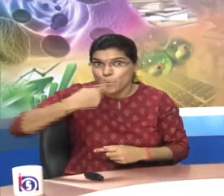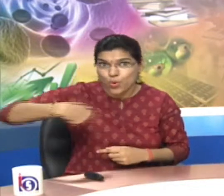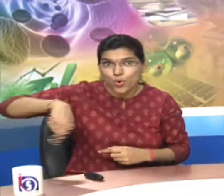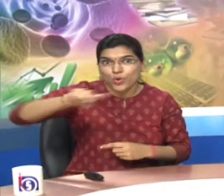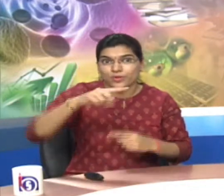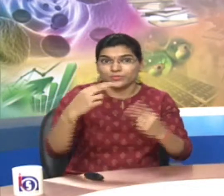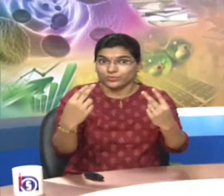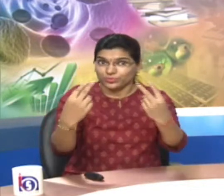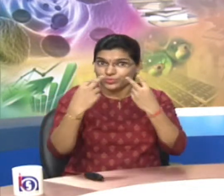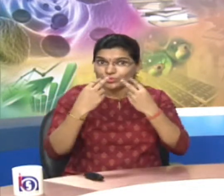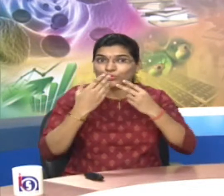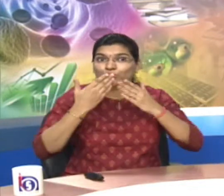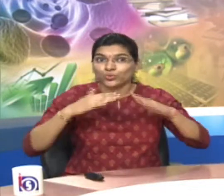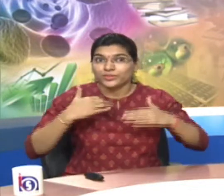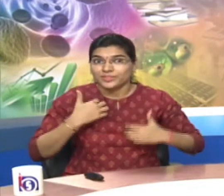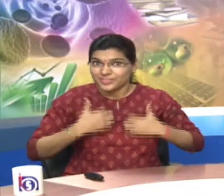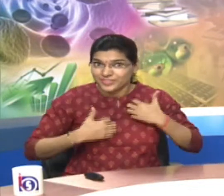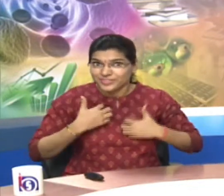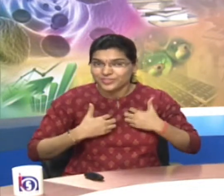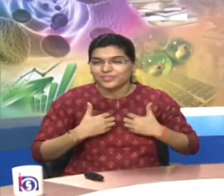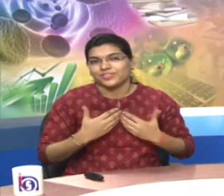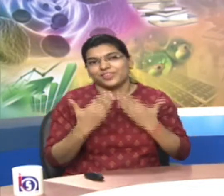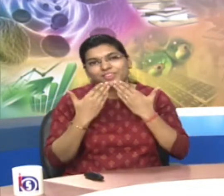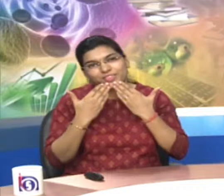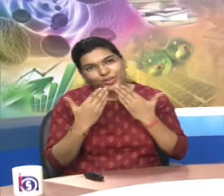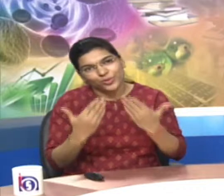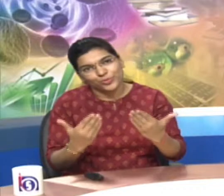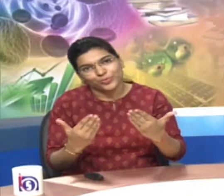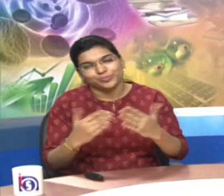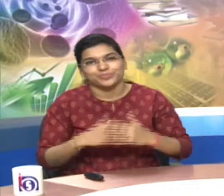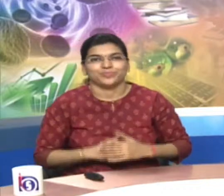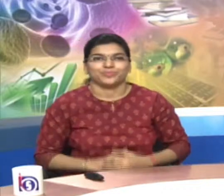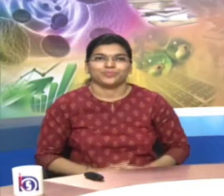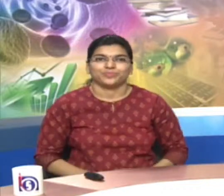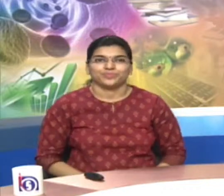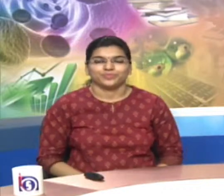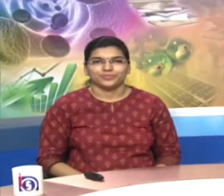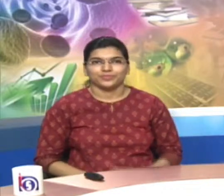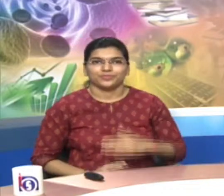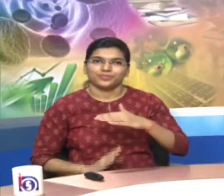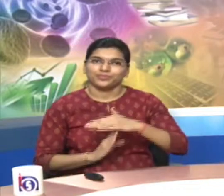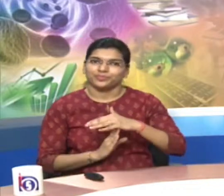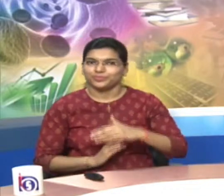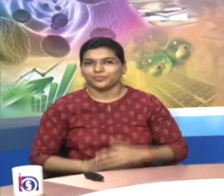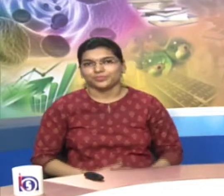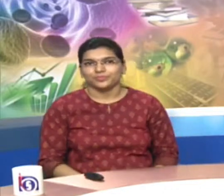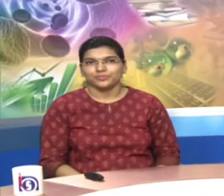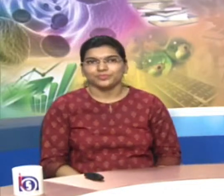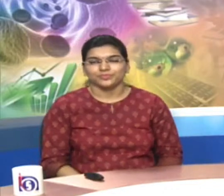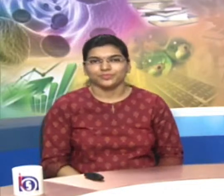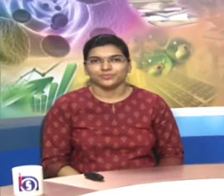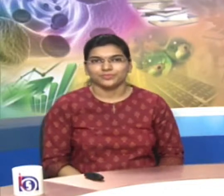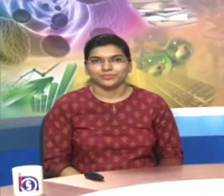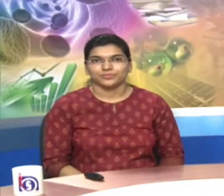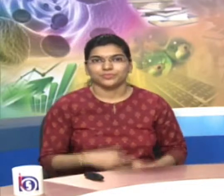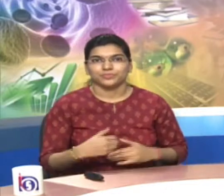to work on those computer. So, all of you, thank you for watching me.